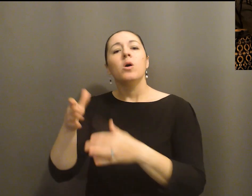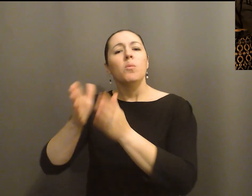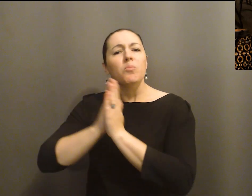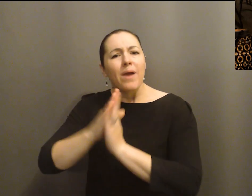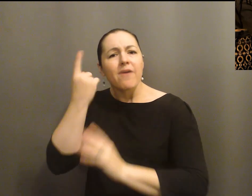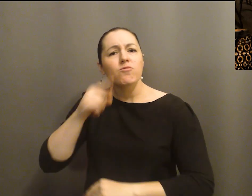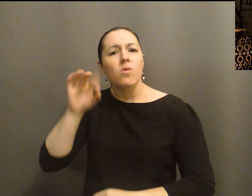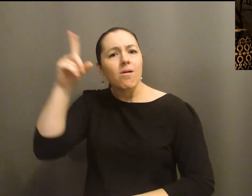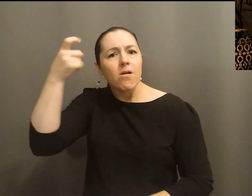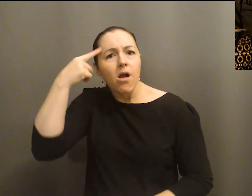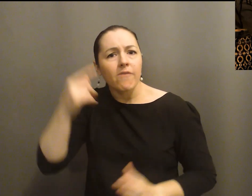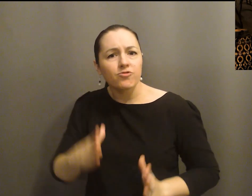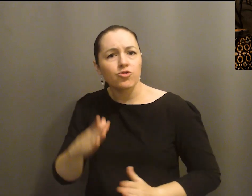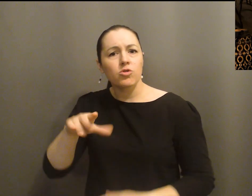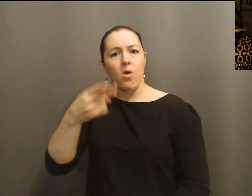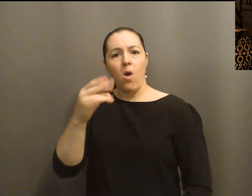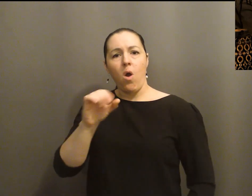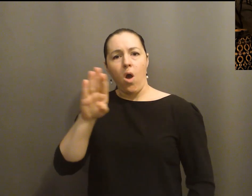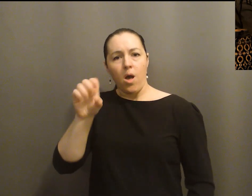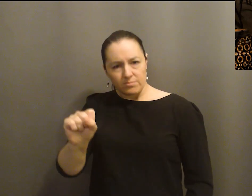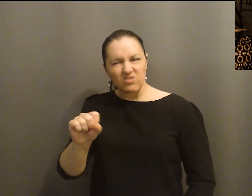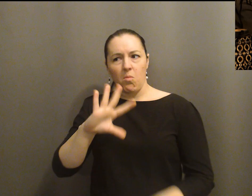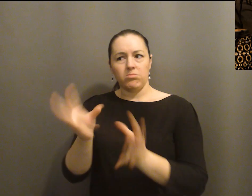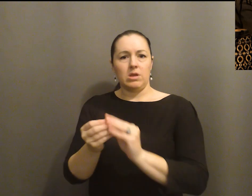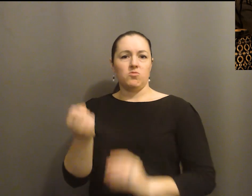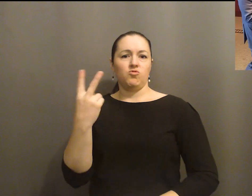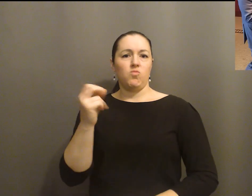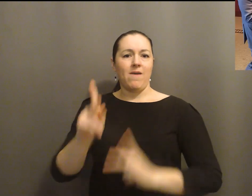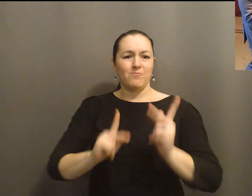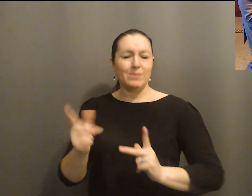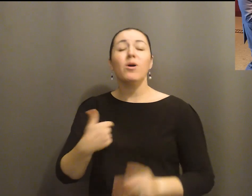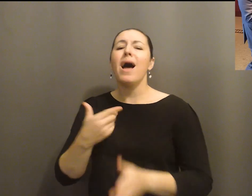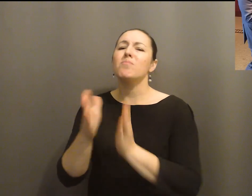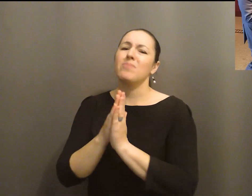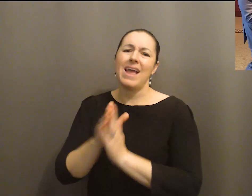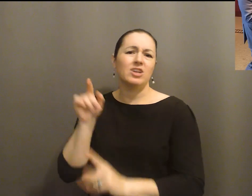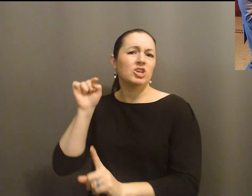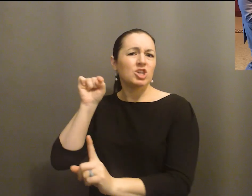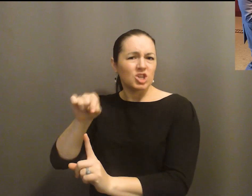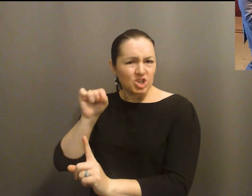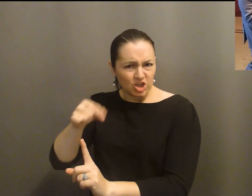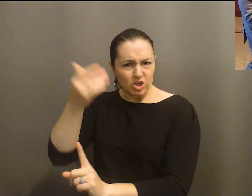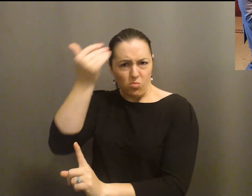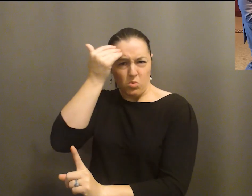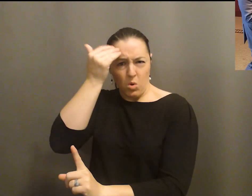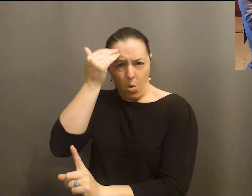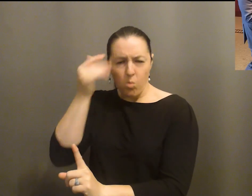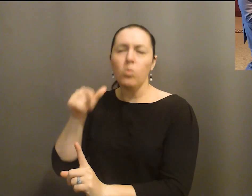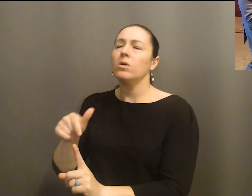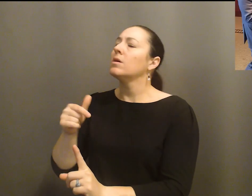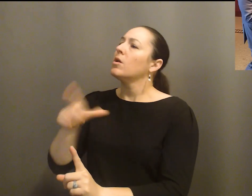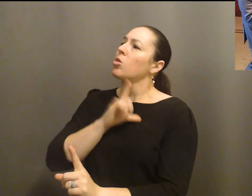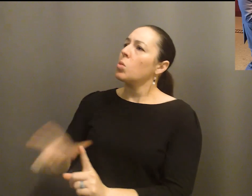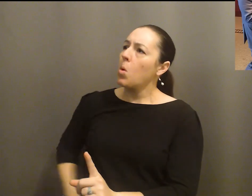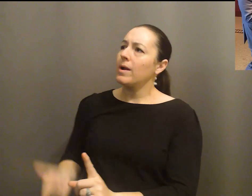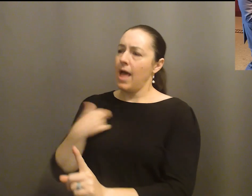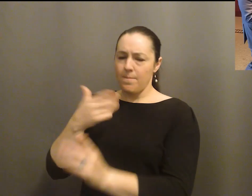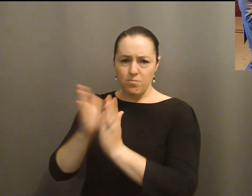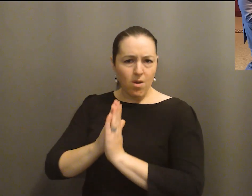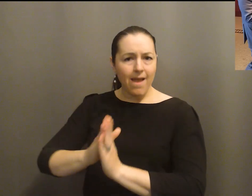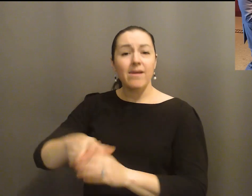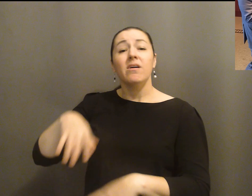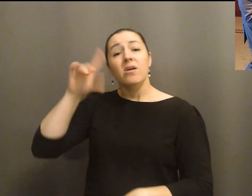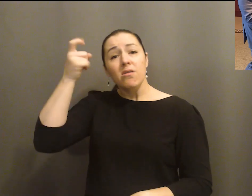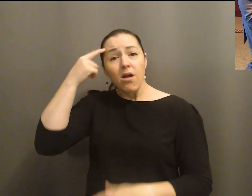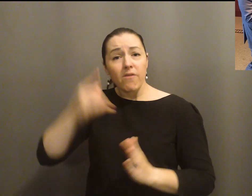I prayed when I was in her office There was about 12 of us together I prayed that she would know This is my prayer for her I said I said Lord I pray that Governor Hobbs Will